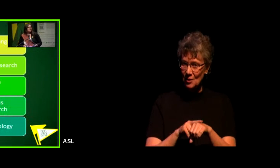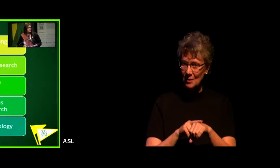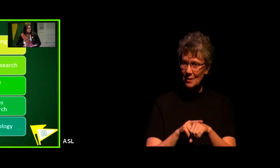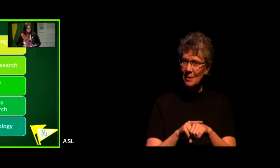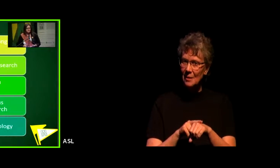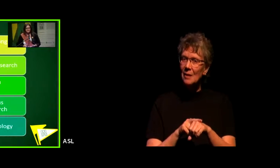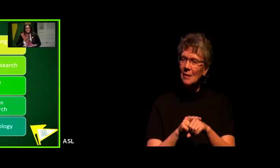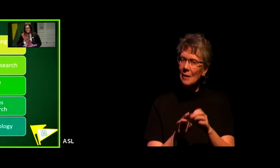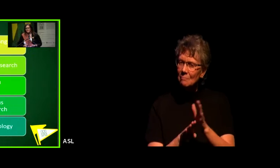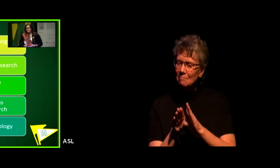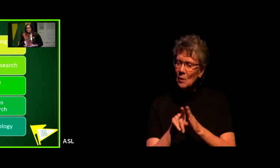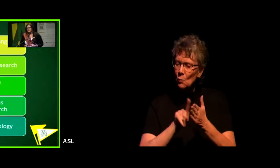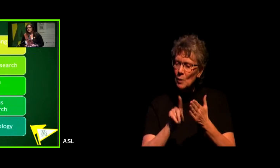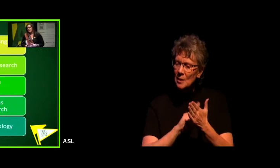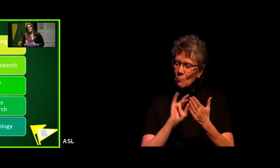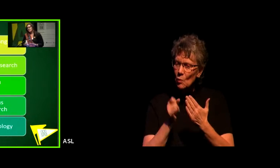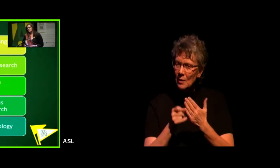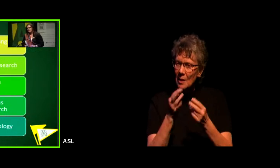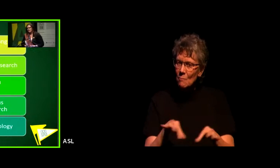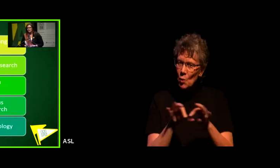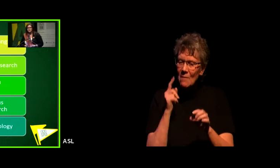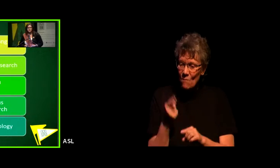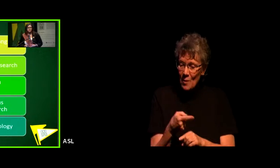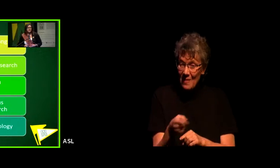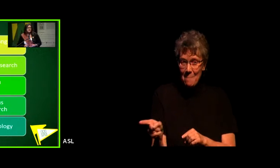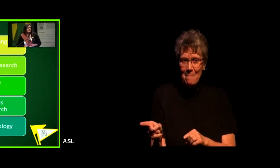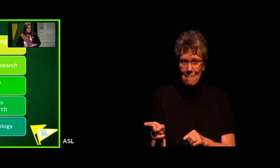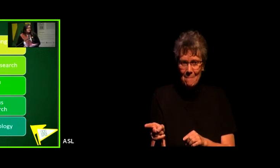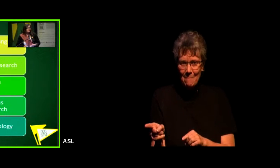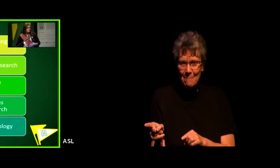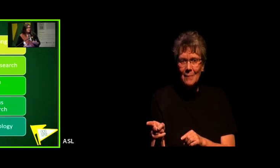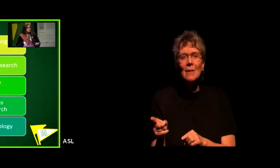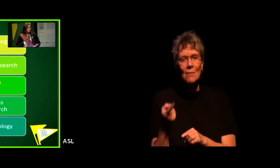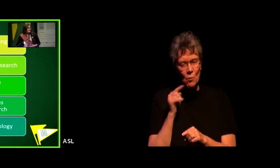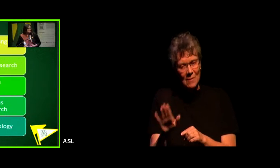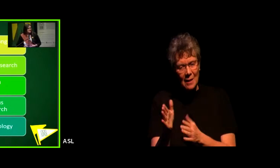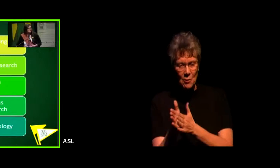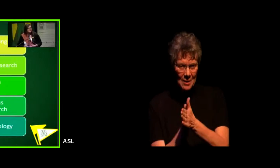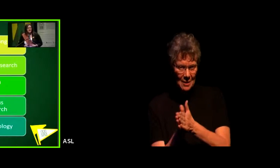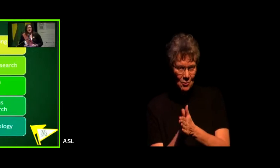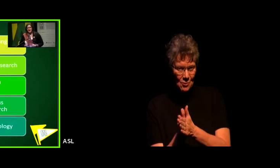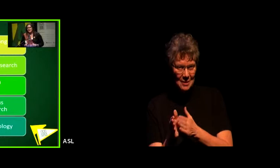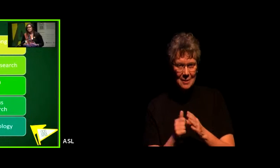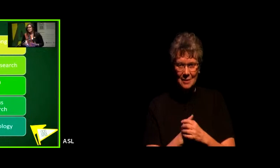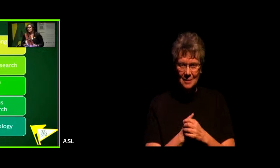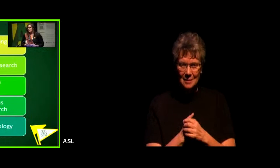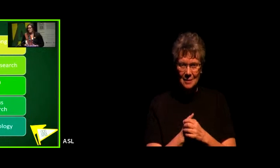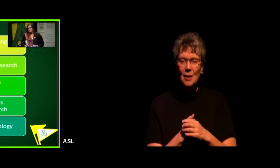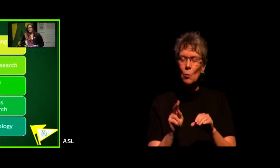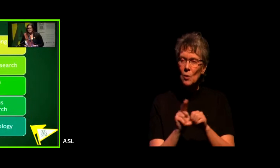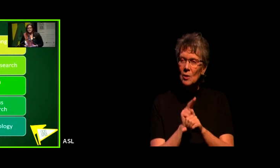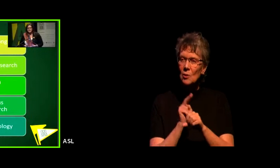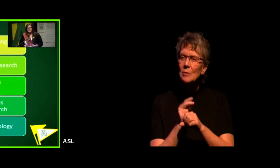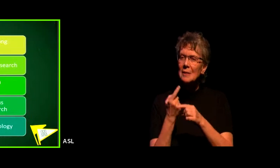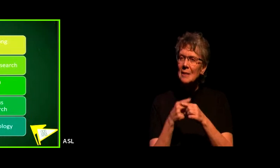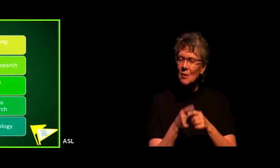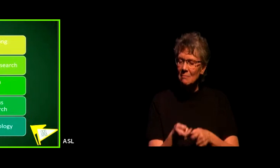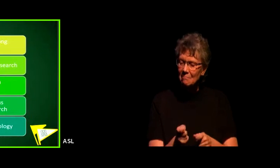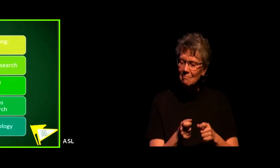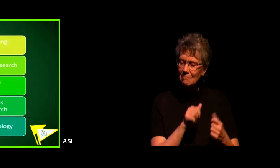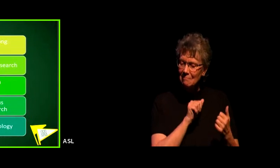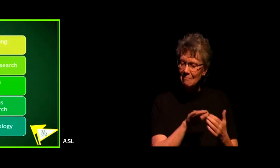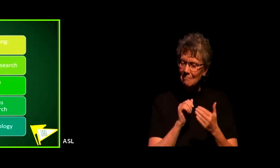current issues that might be of interest, that use archaeological techniques to explore landscapes and reclaim our stories.